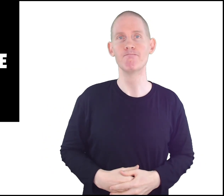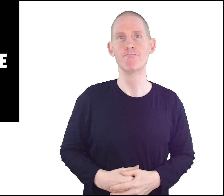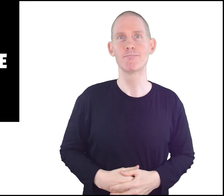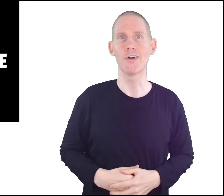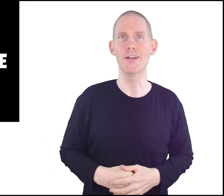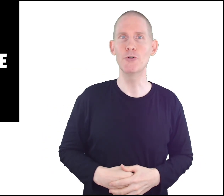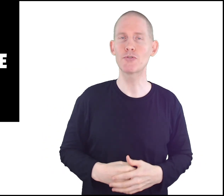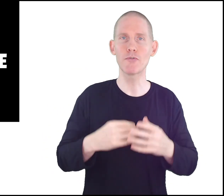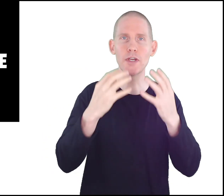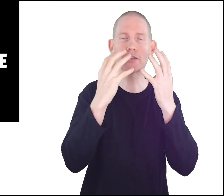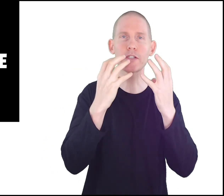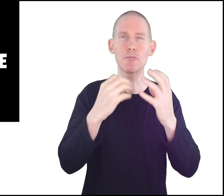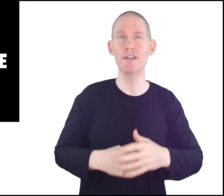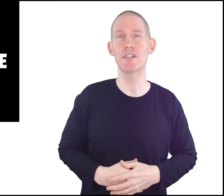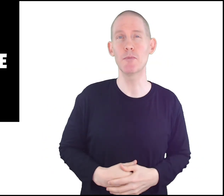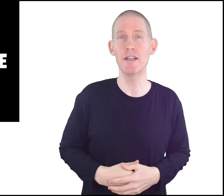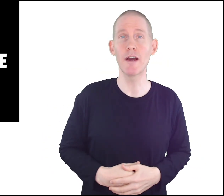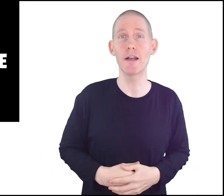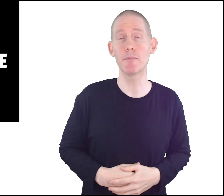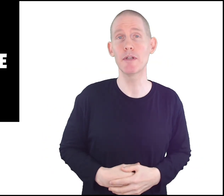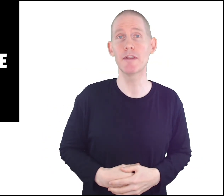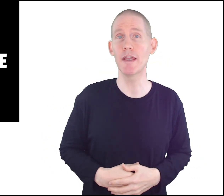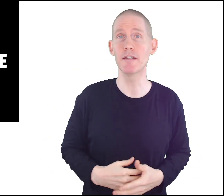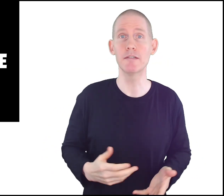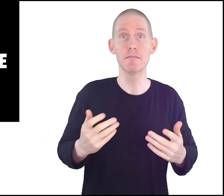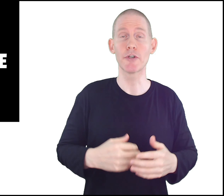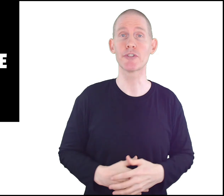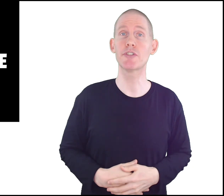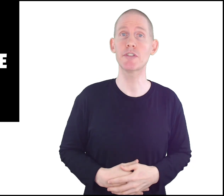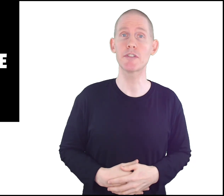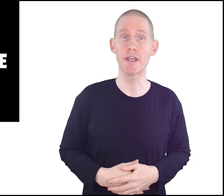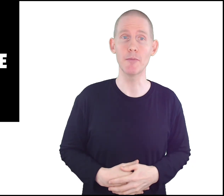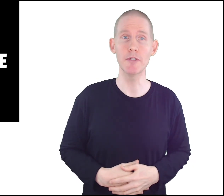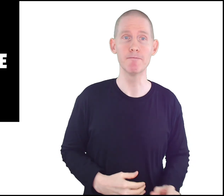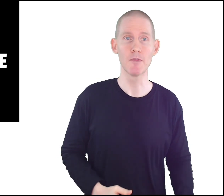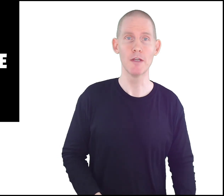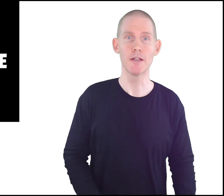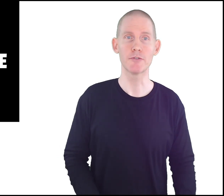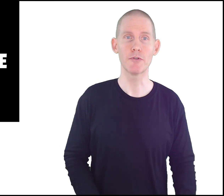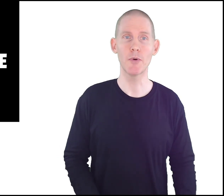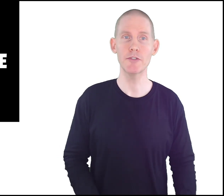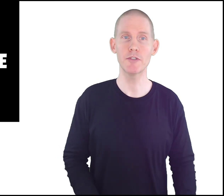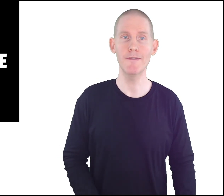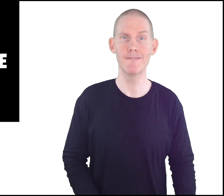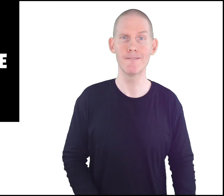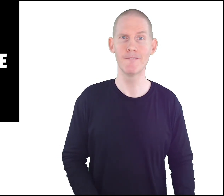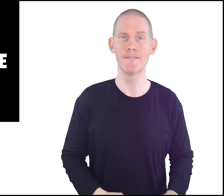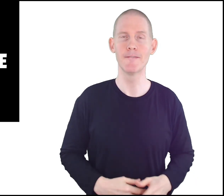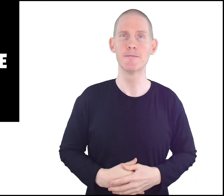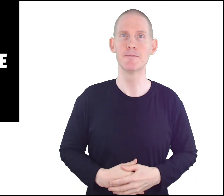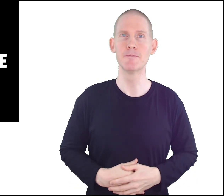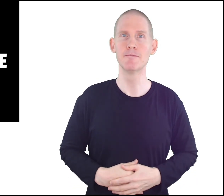All right, neutral facial expression. You might nod a bit at the end because it's just a statement. Let's do the question.